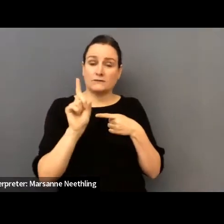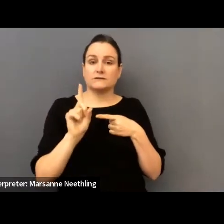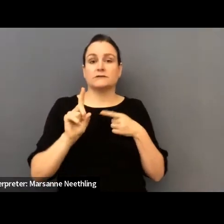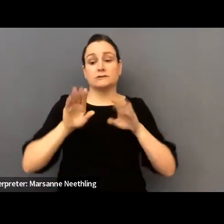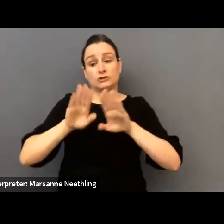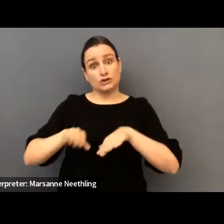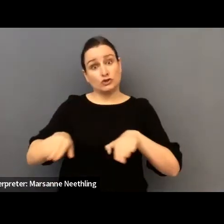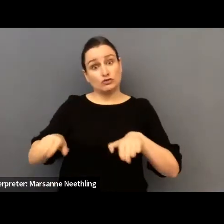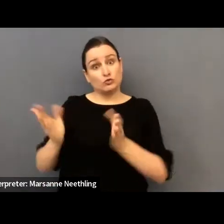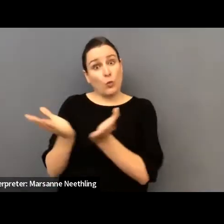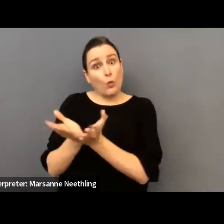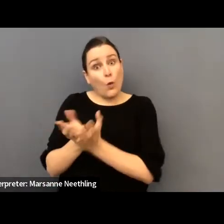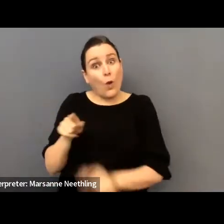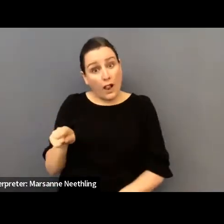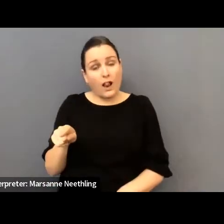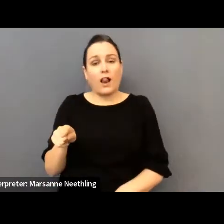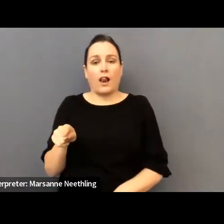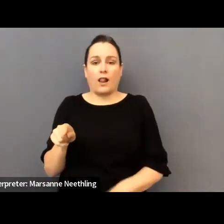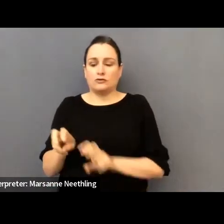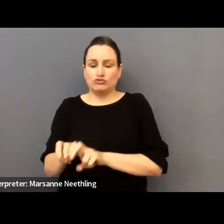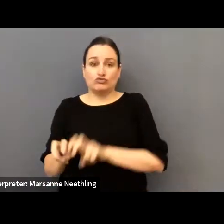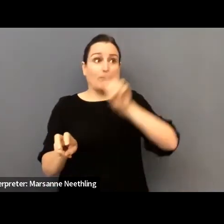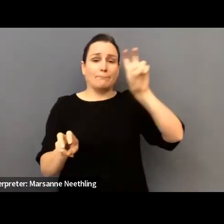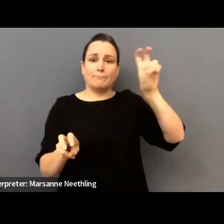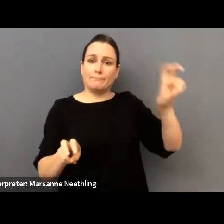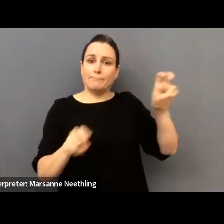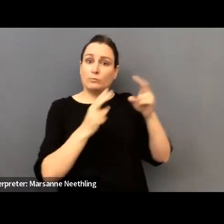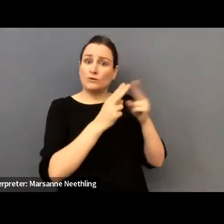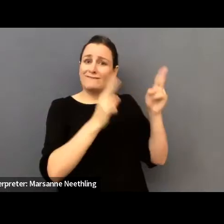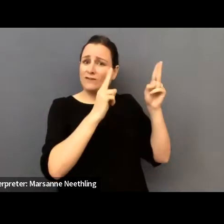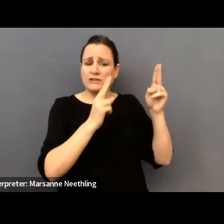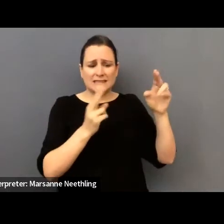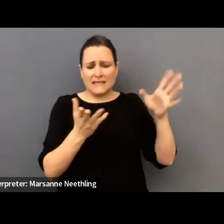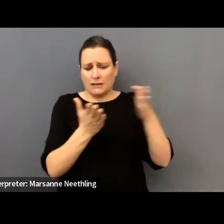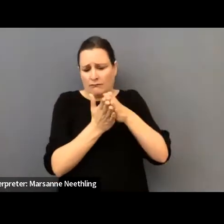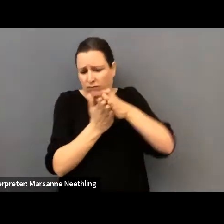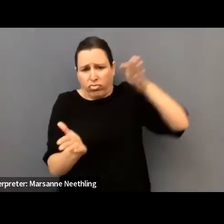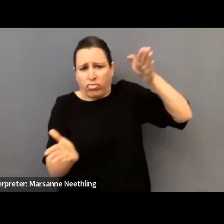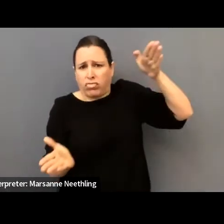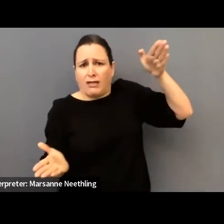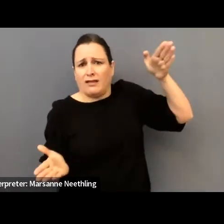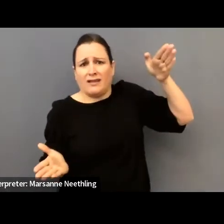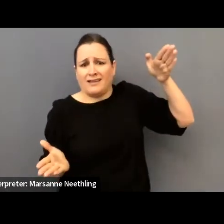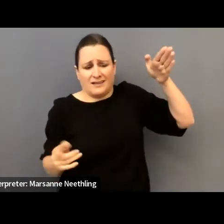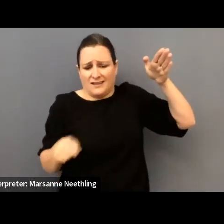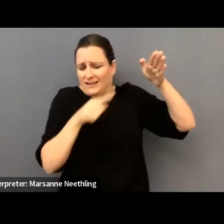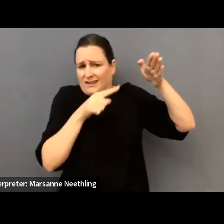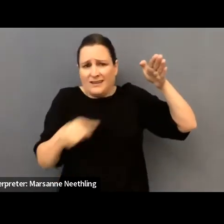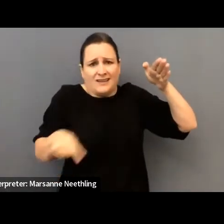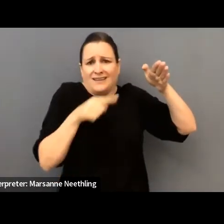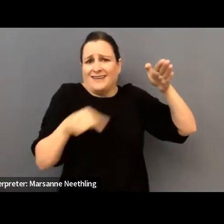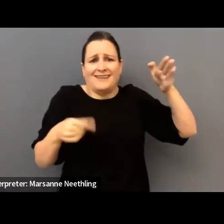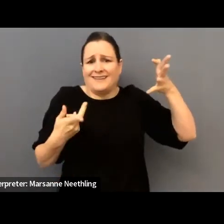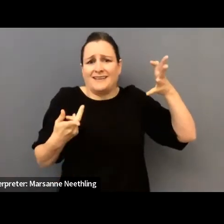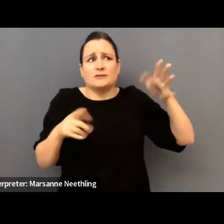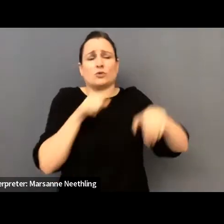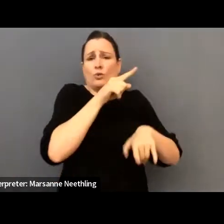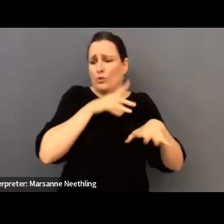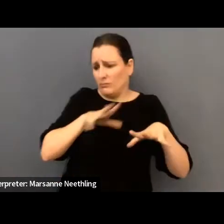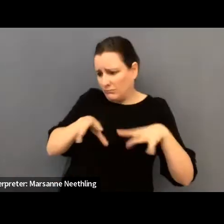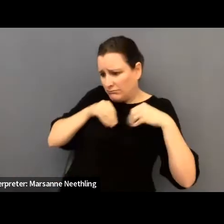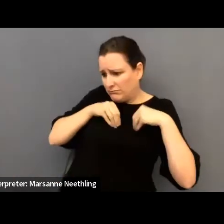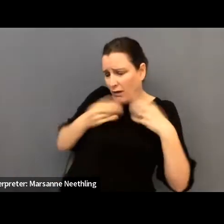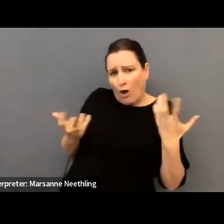learners, and to be ready to be accommodated at higher education institutions. And